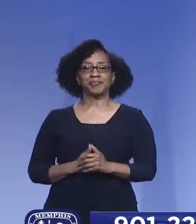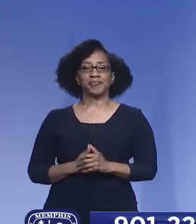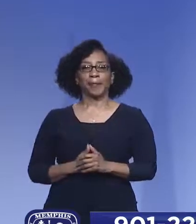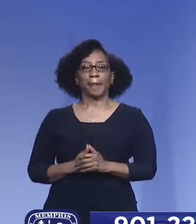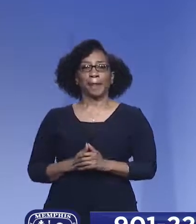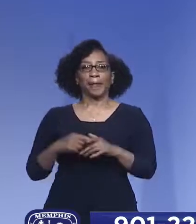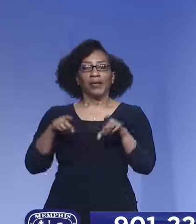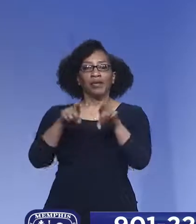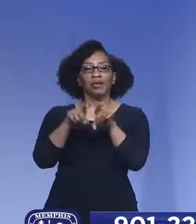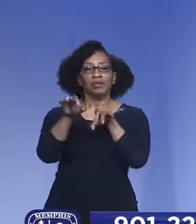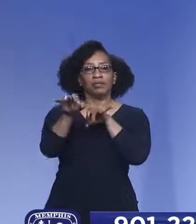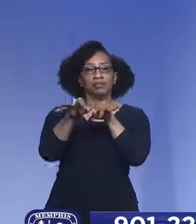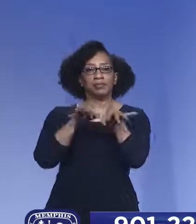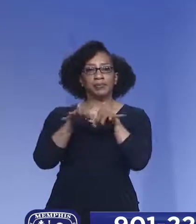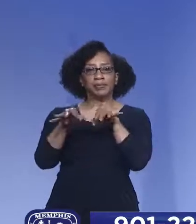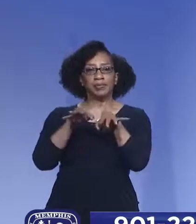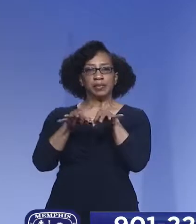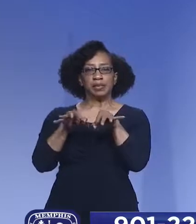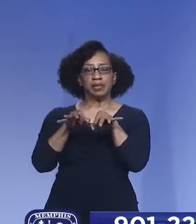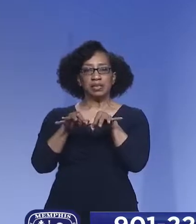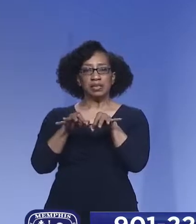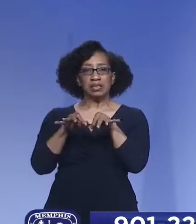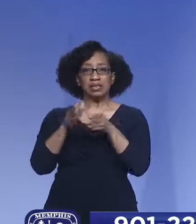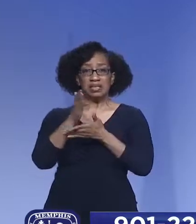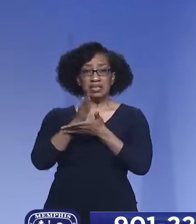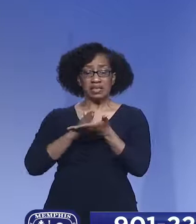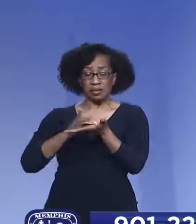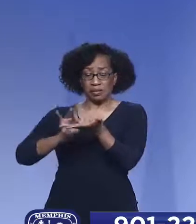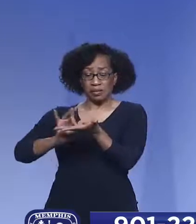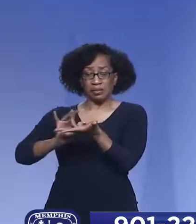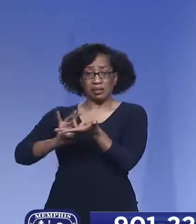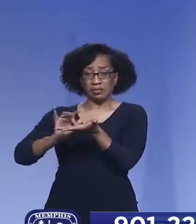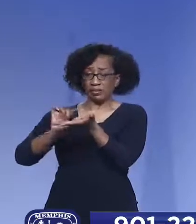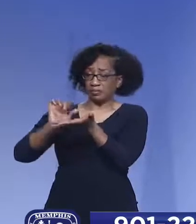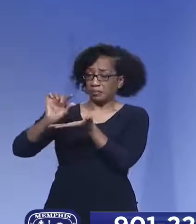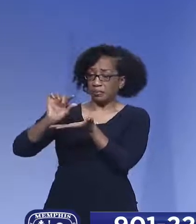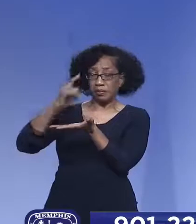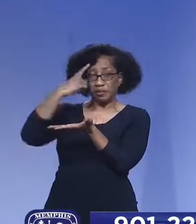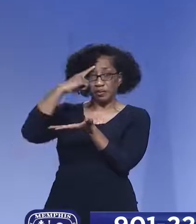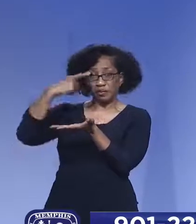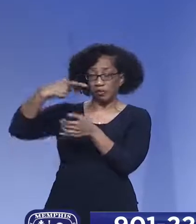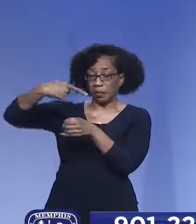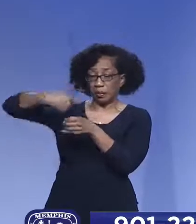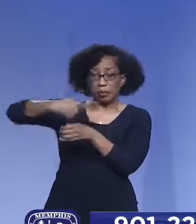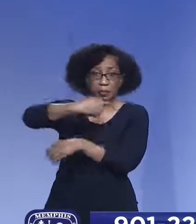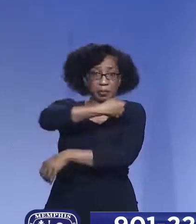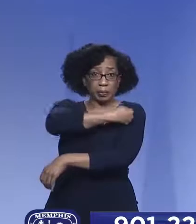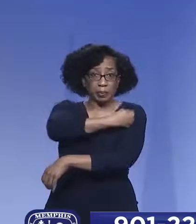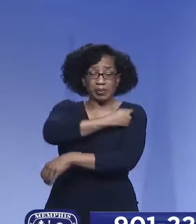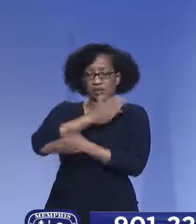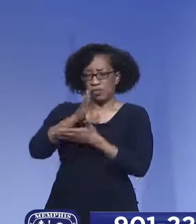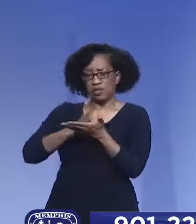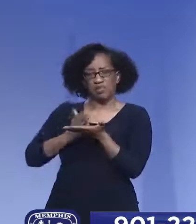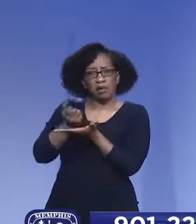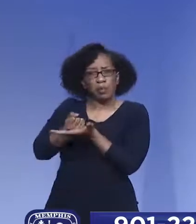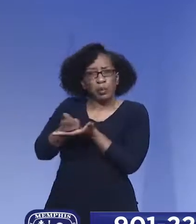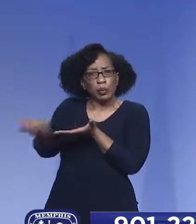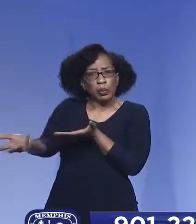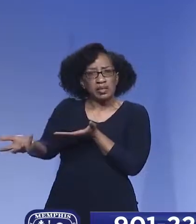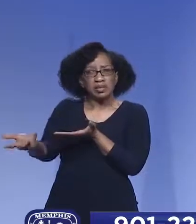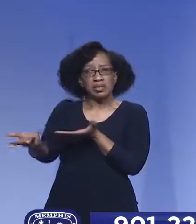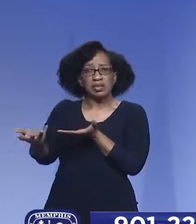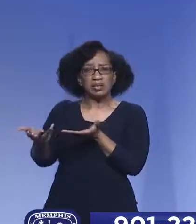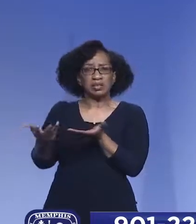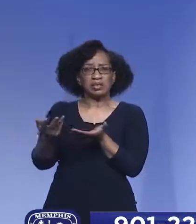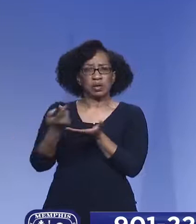bit about the topic of wasted doses. As you know, last week I spoke with you and there was a report about 1,000 or